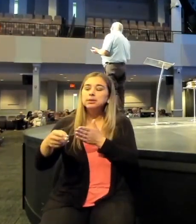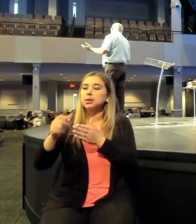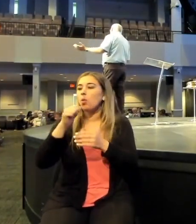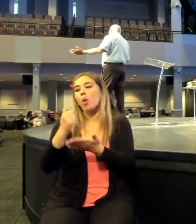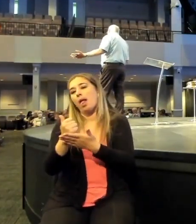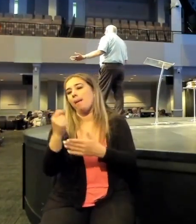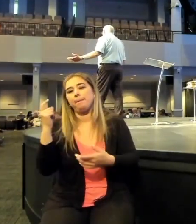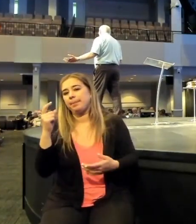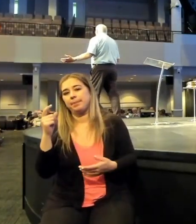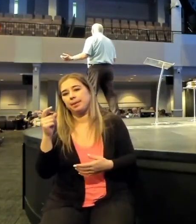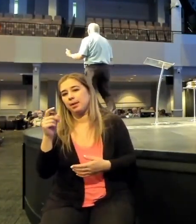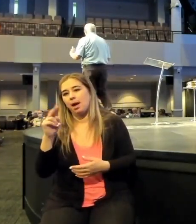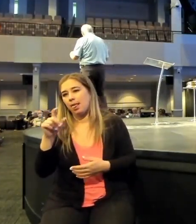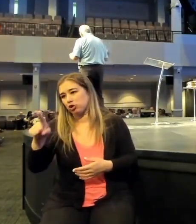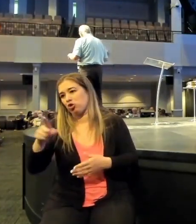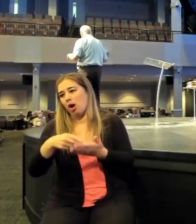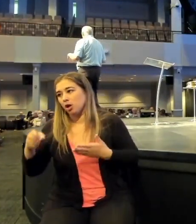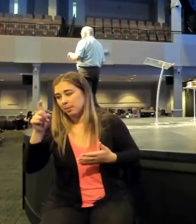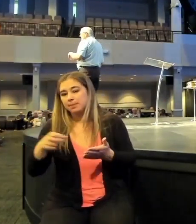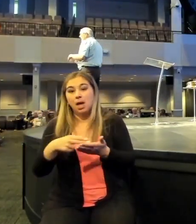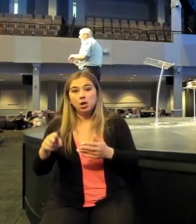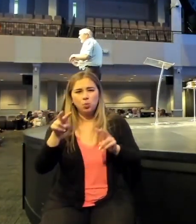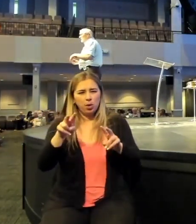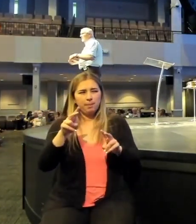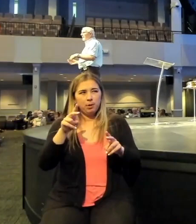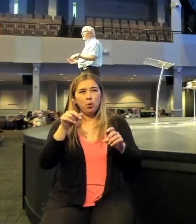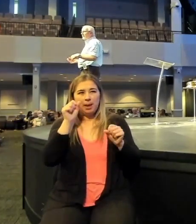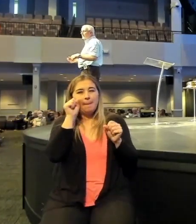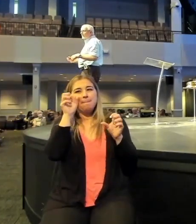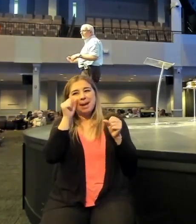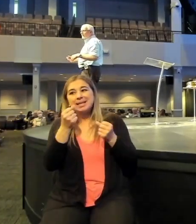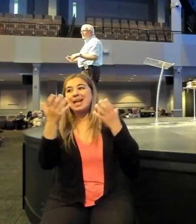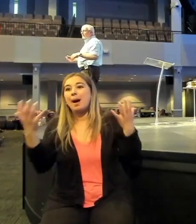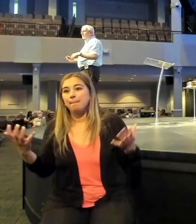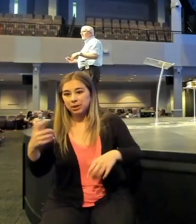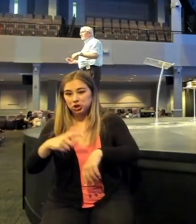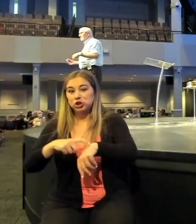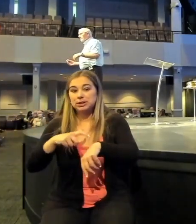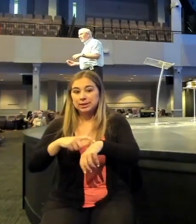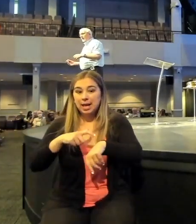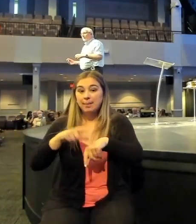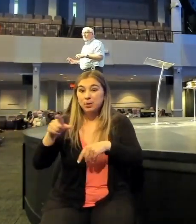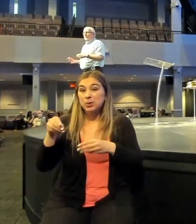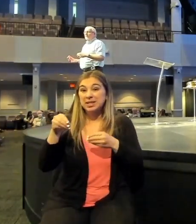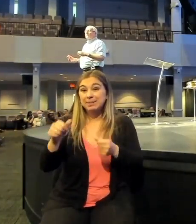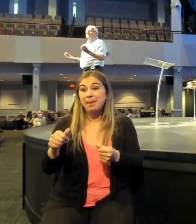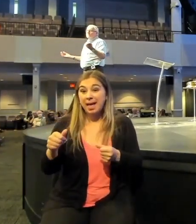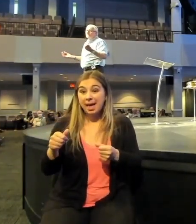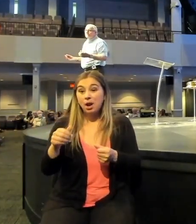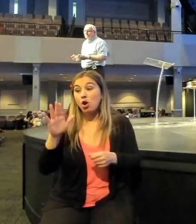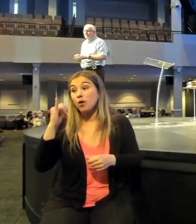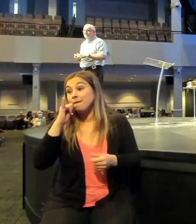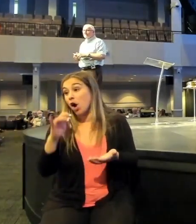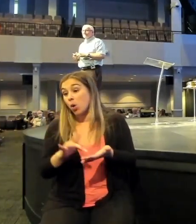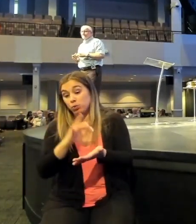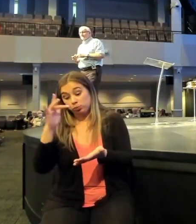help you unless you're honest, okay? You'll be amazed at how much time you spend fiddling with your phone.